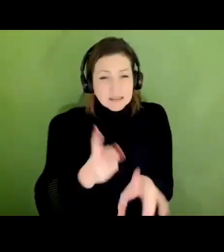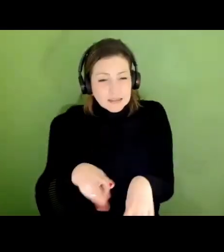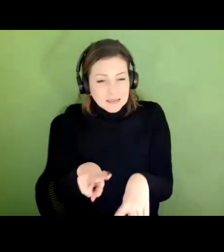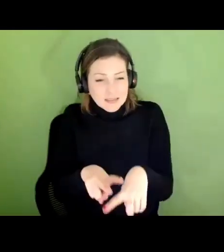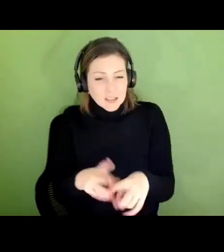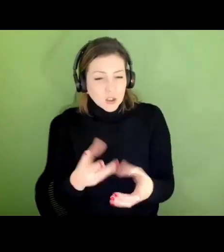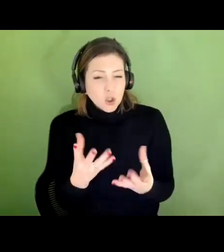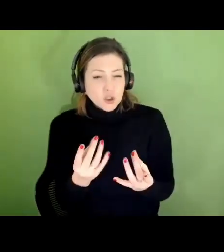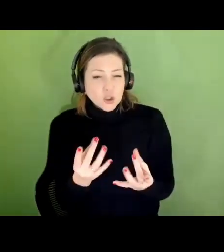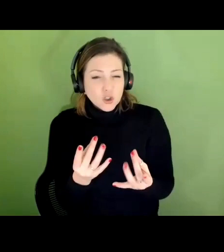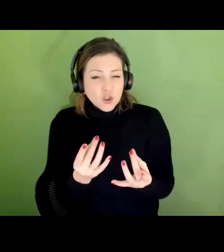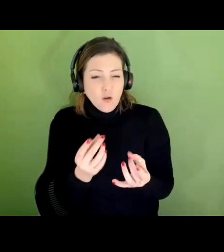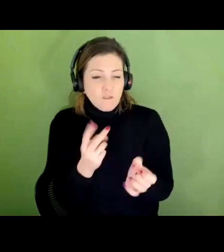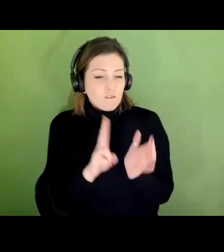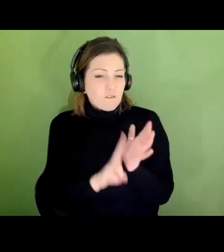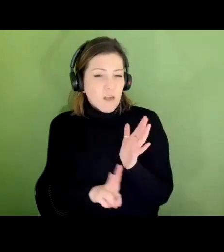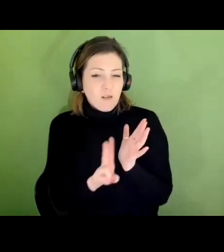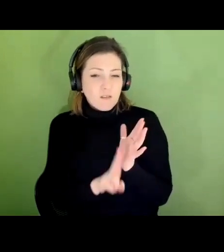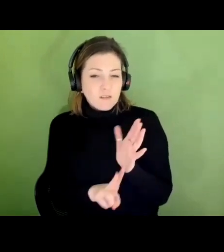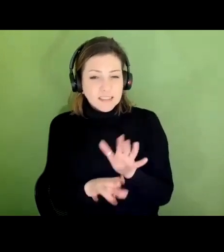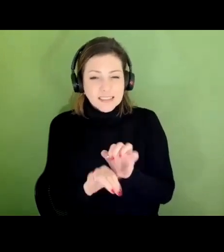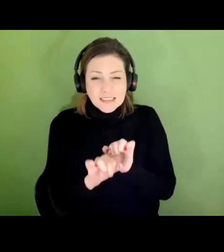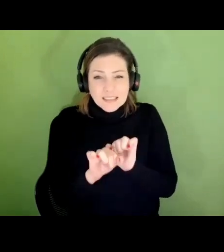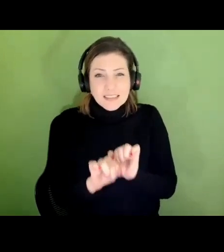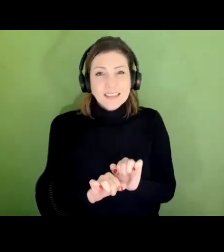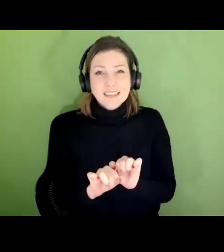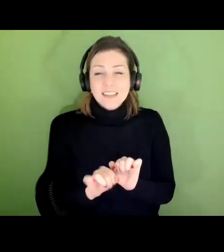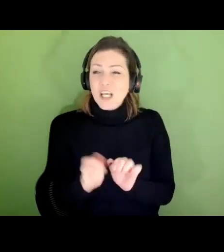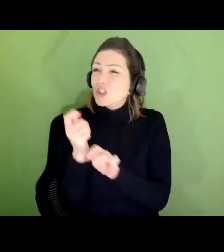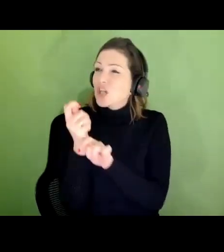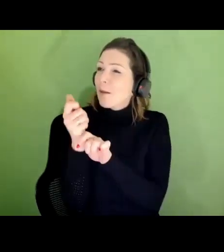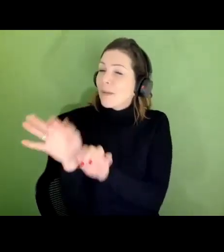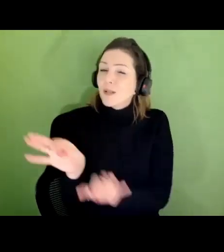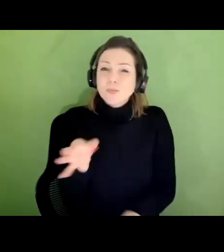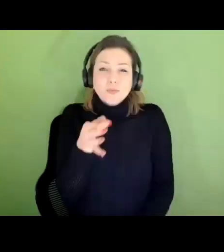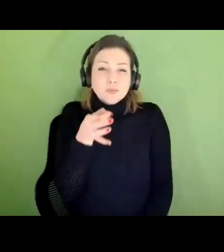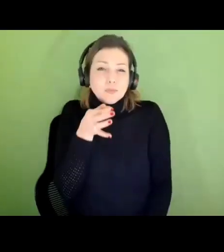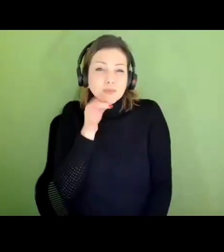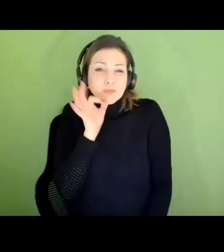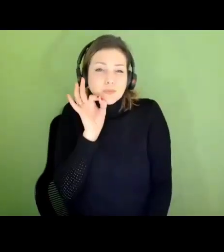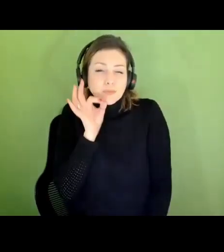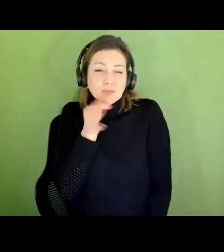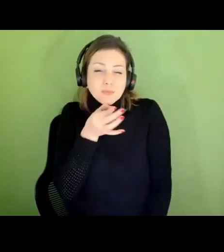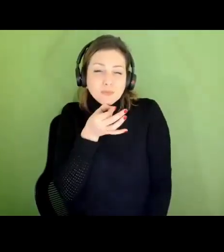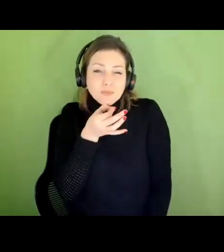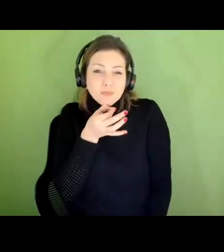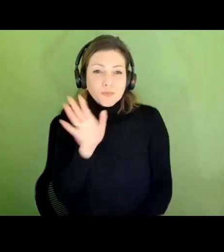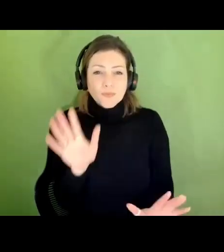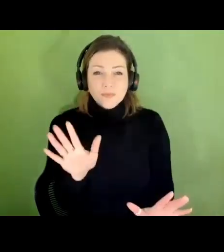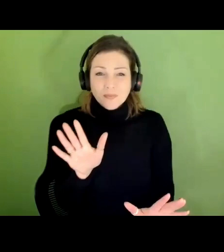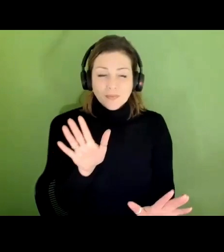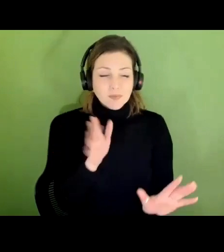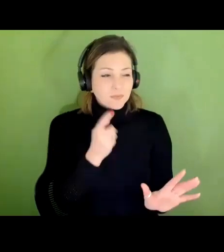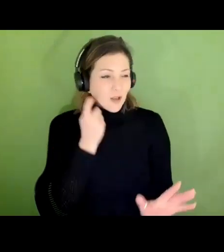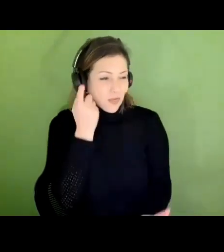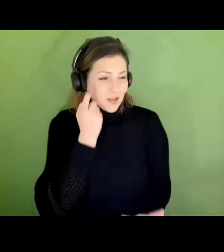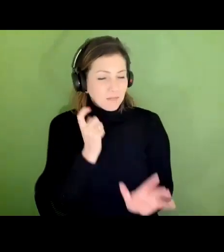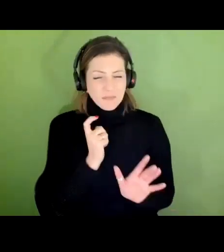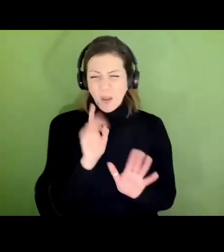seats, sipping champagne during the interval, passing judgment on singers with bitter words of